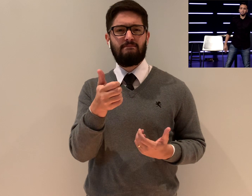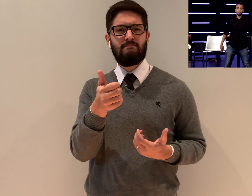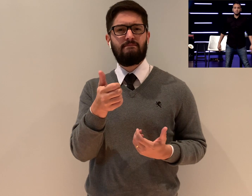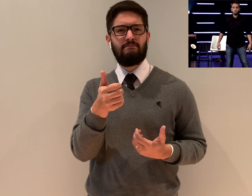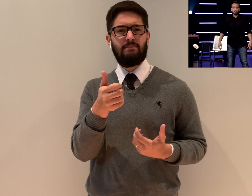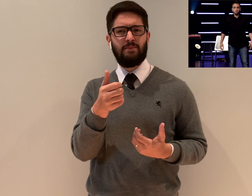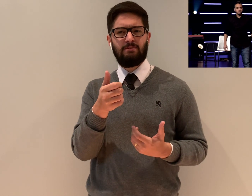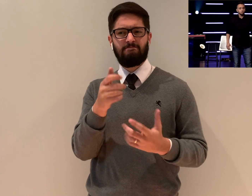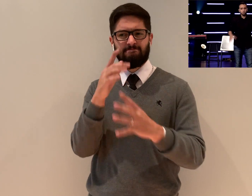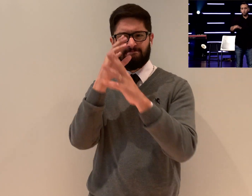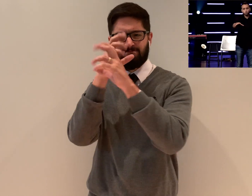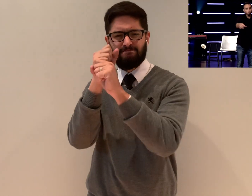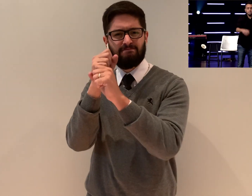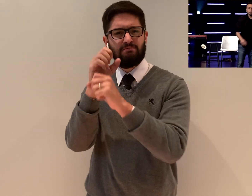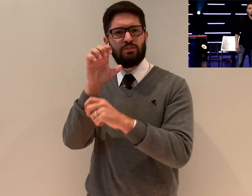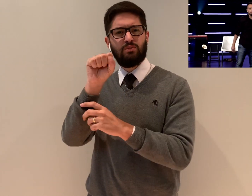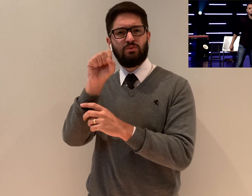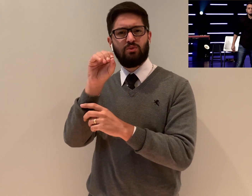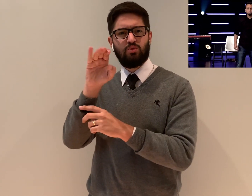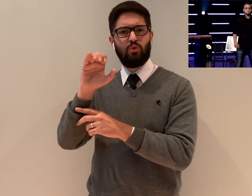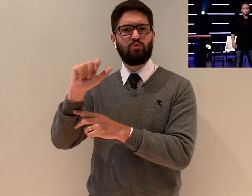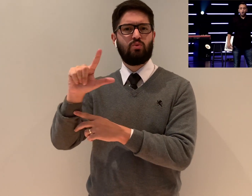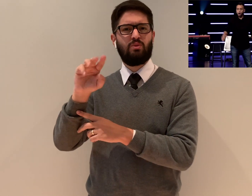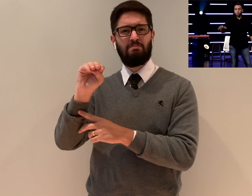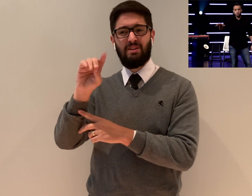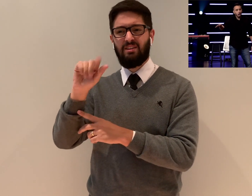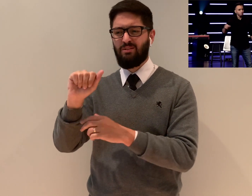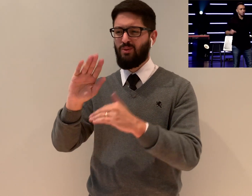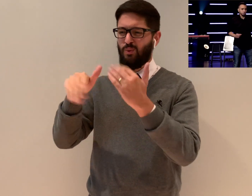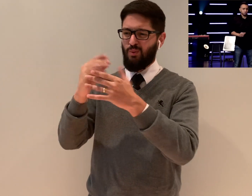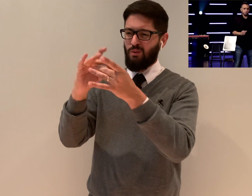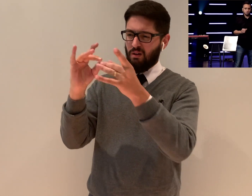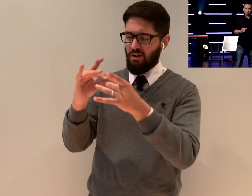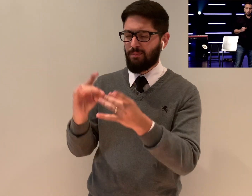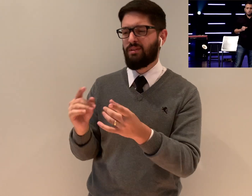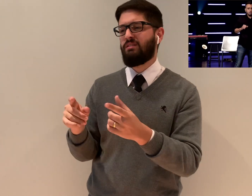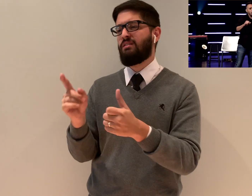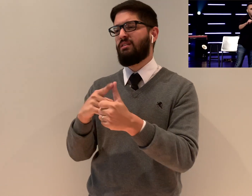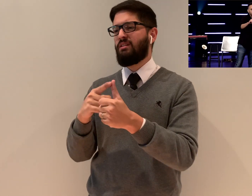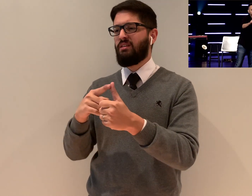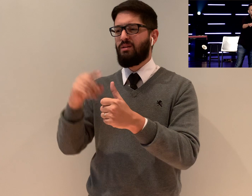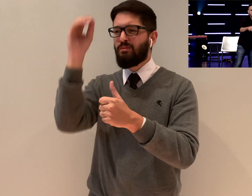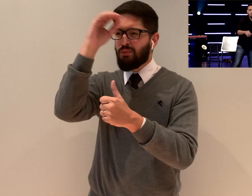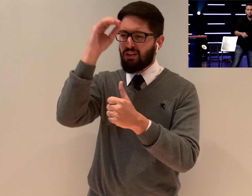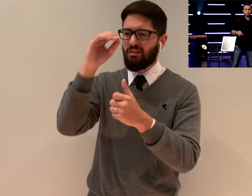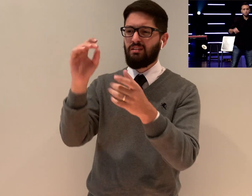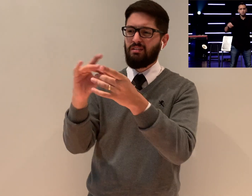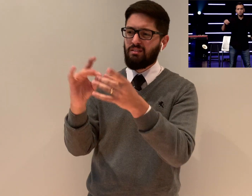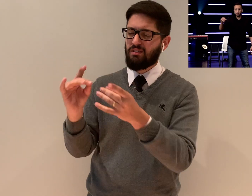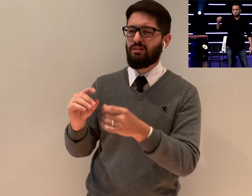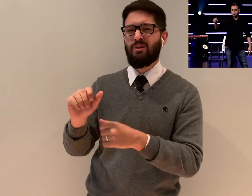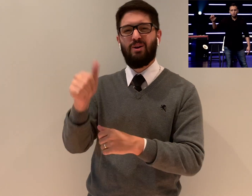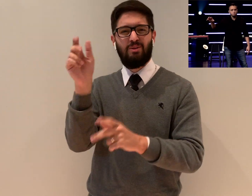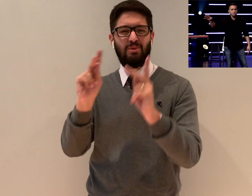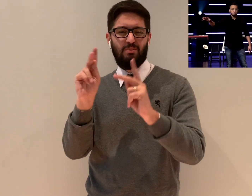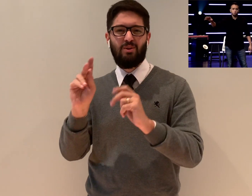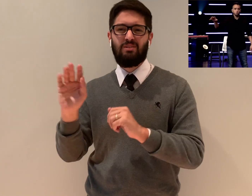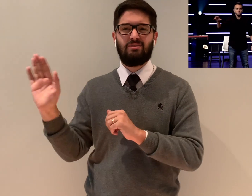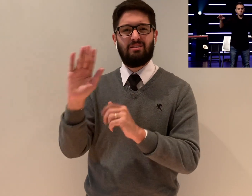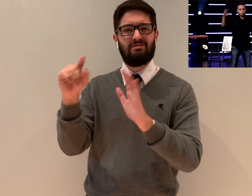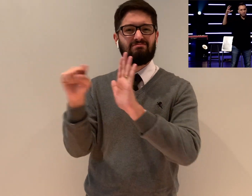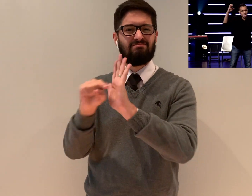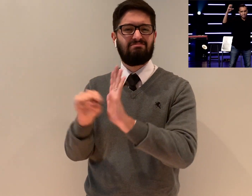devoted to social media, all the comments and all the opinions of other